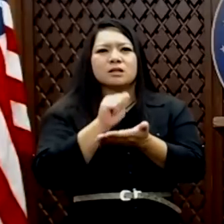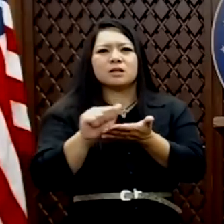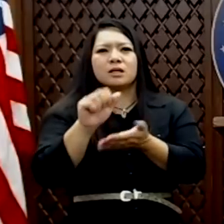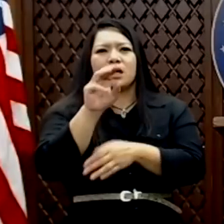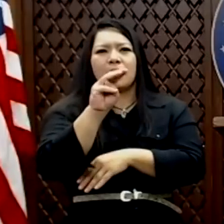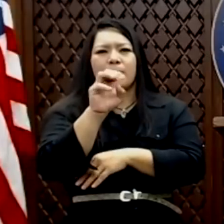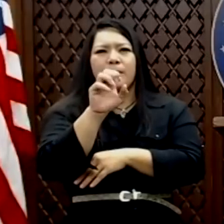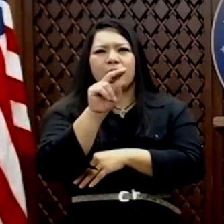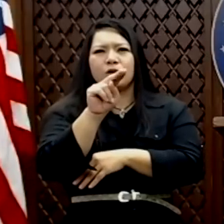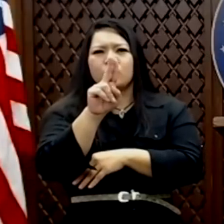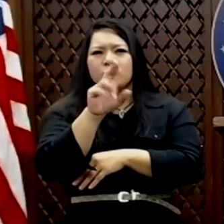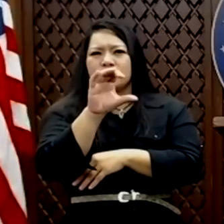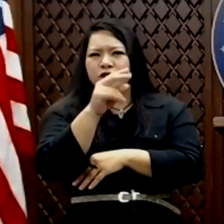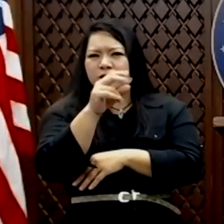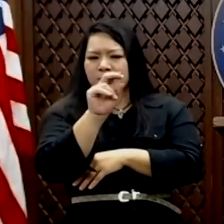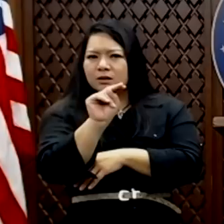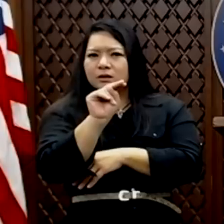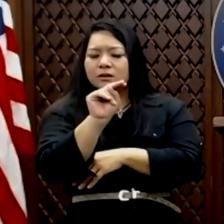Mnuchin talking about the